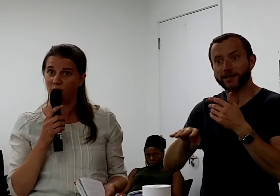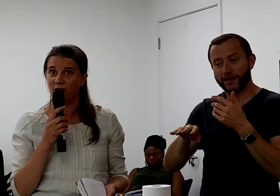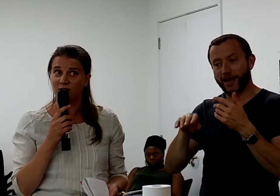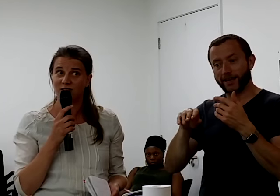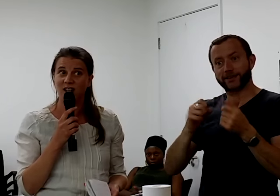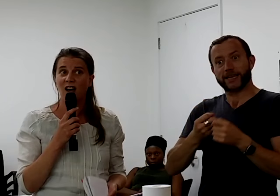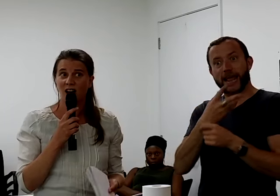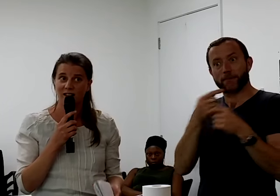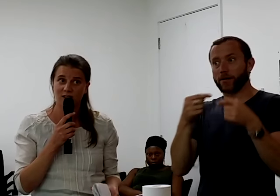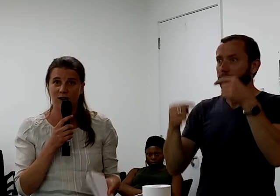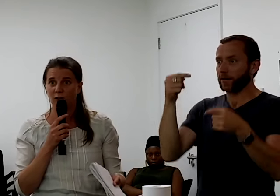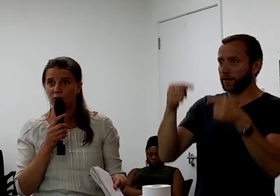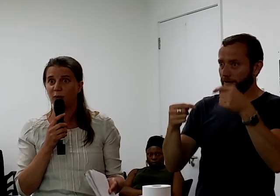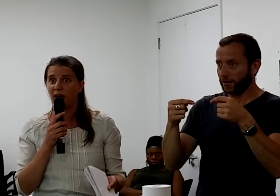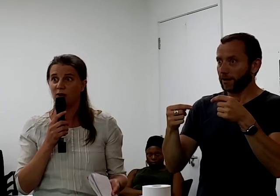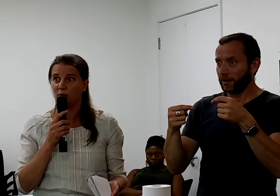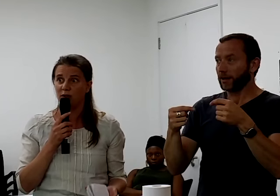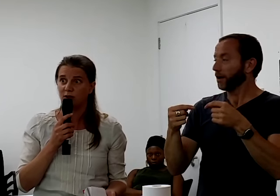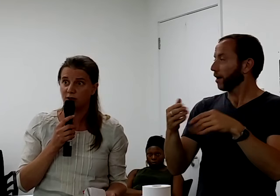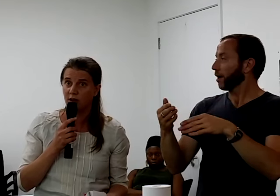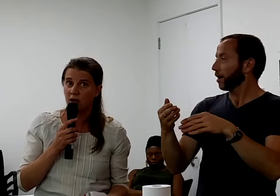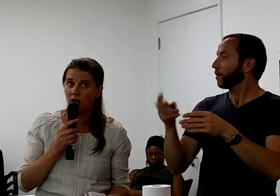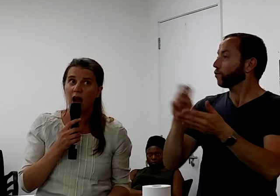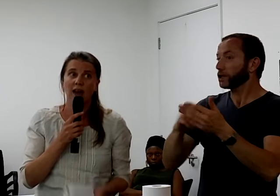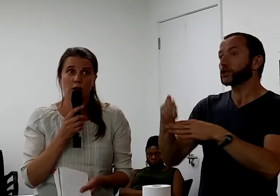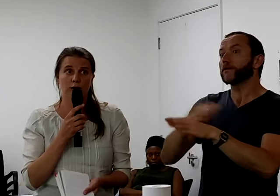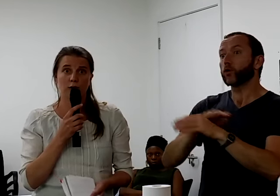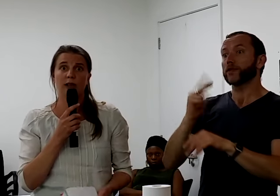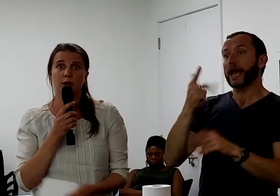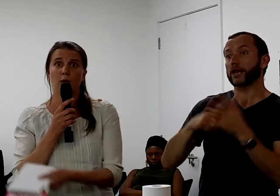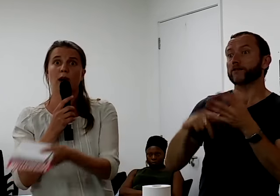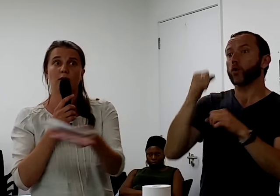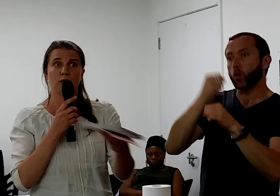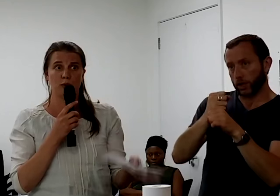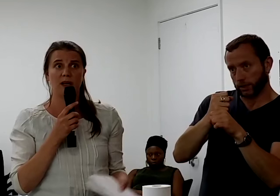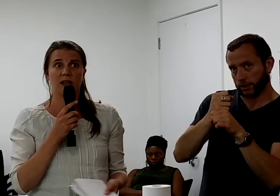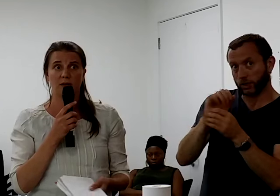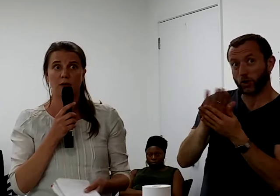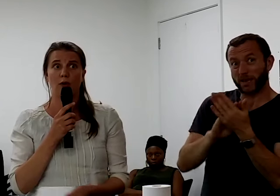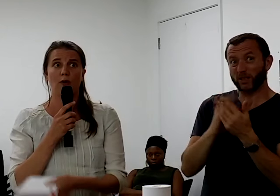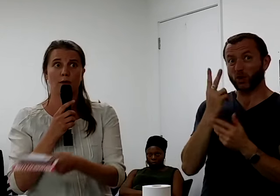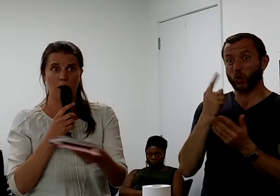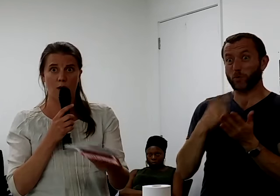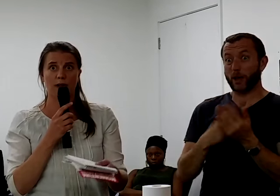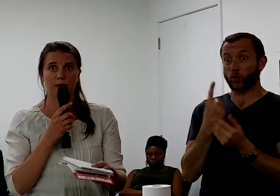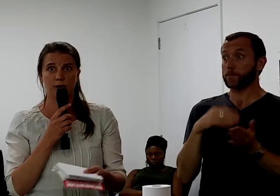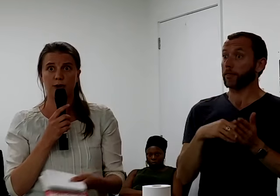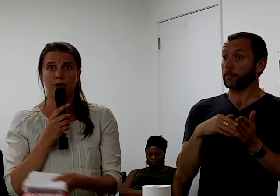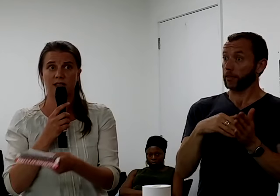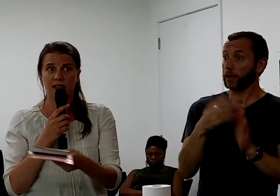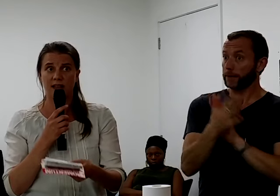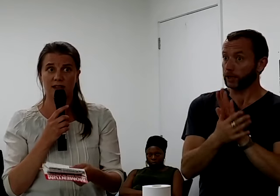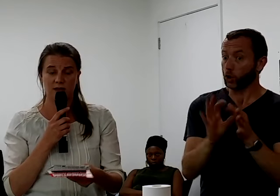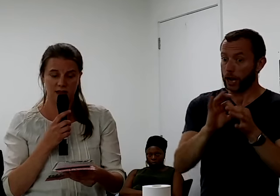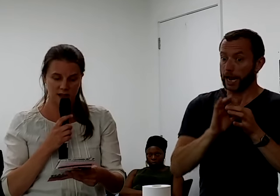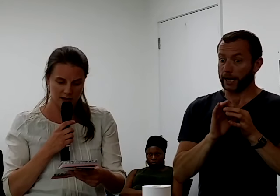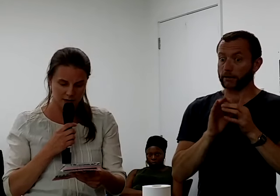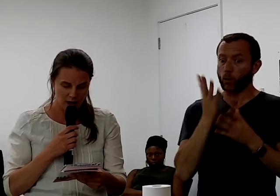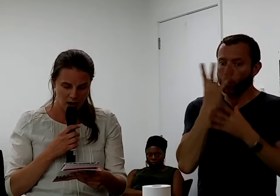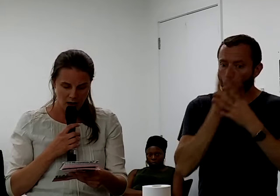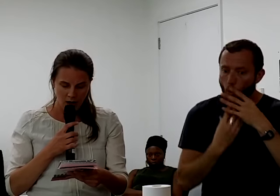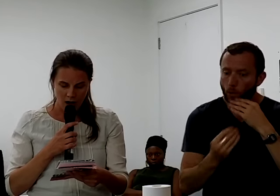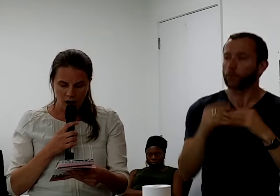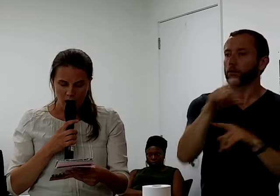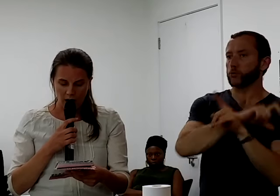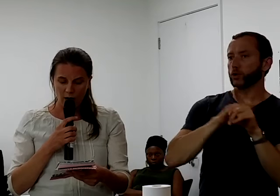the 8th of August, and it's only £2 a month. And also, it's a way to being involved with unions and